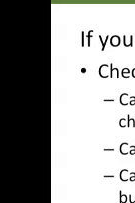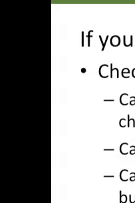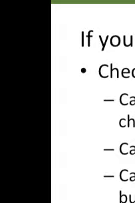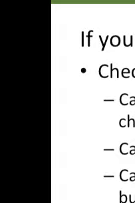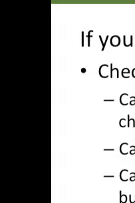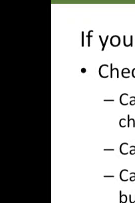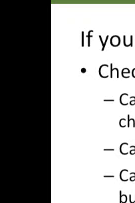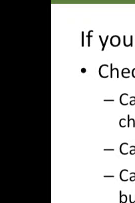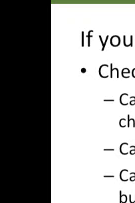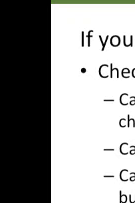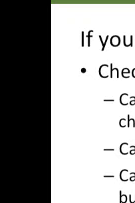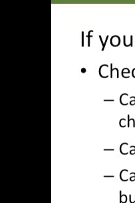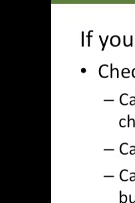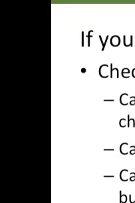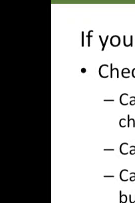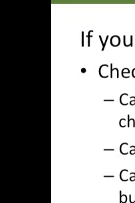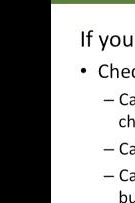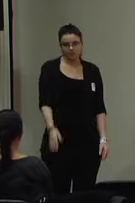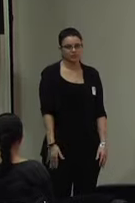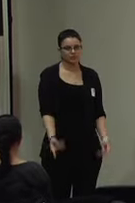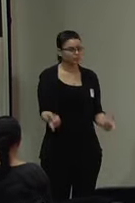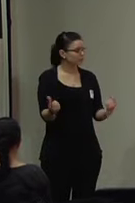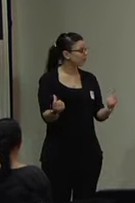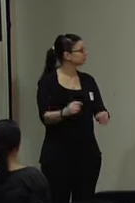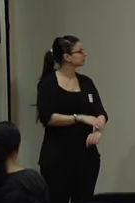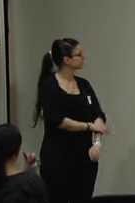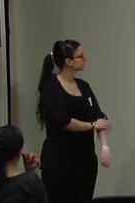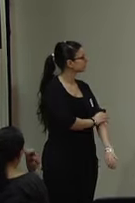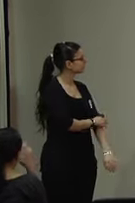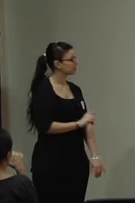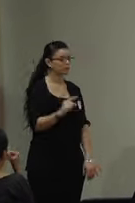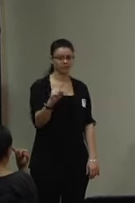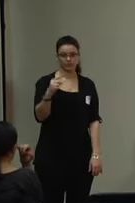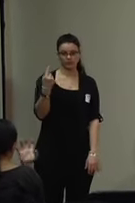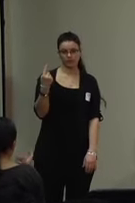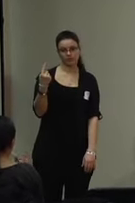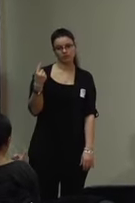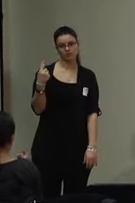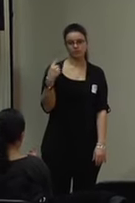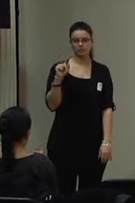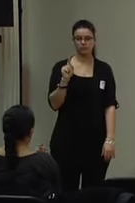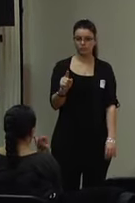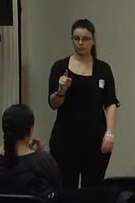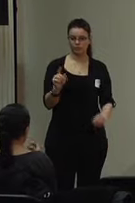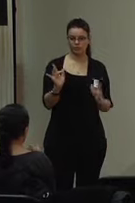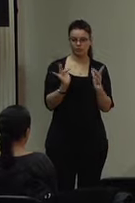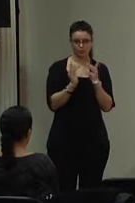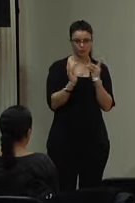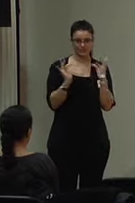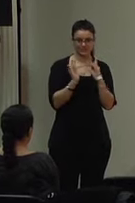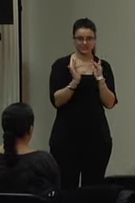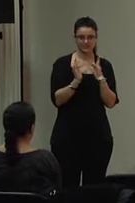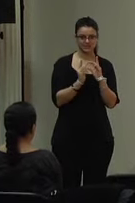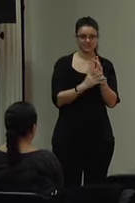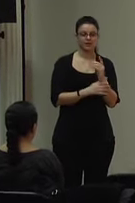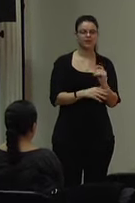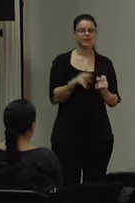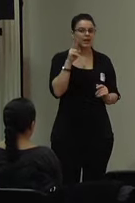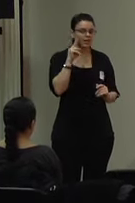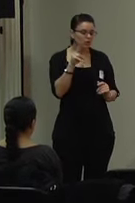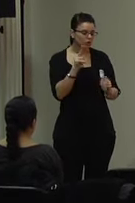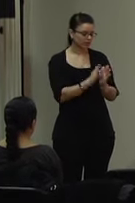and you want to make sure that you have something really yummy to eat. So the first thing I would do is actually go online and check the menu for the restaurant. It could